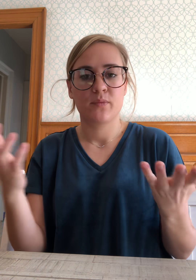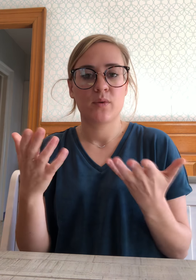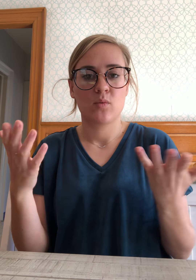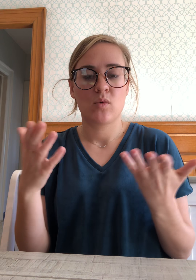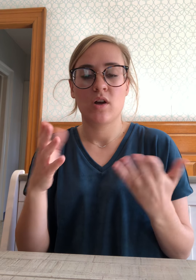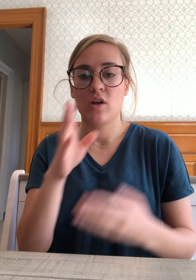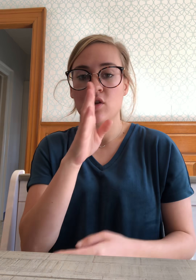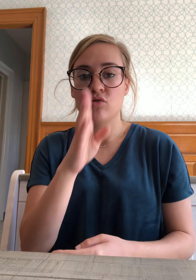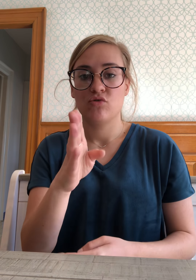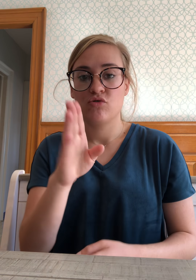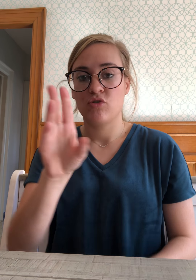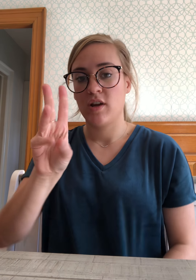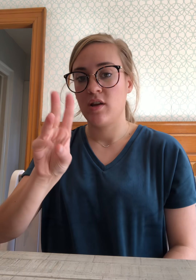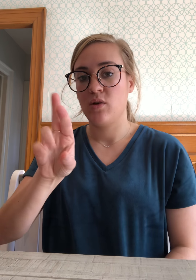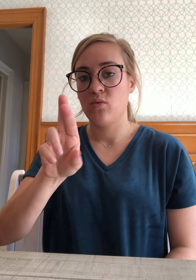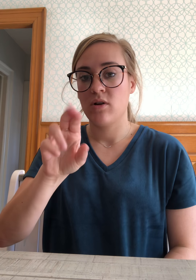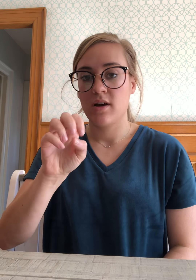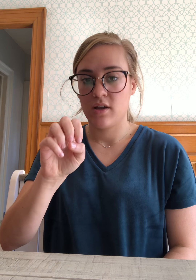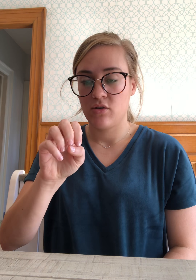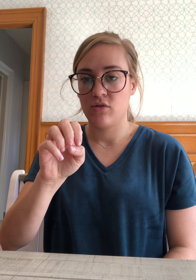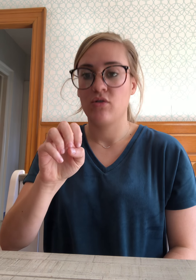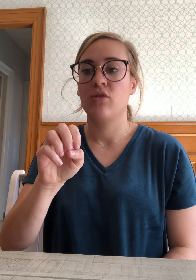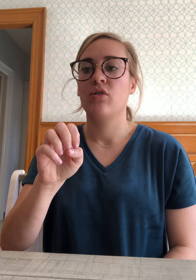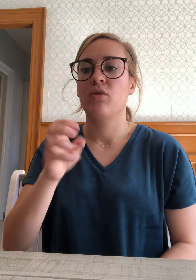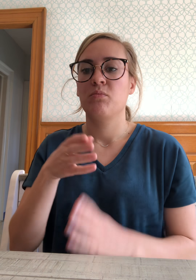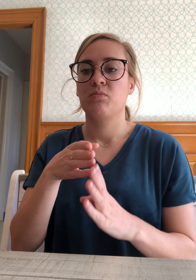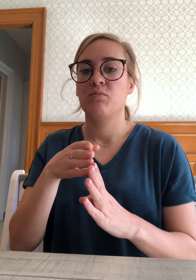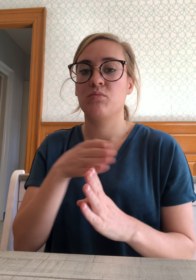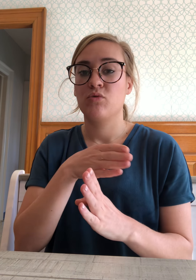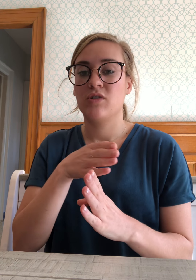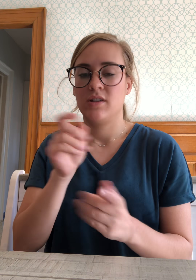appliance that came to be in the 60s.